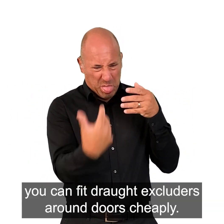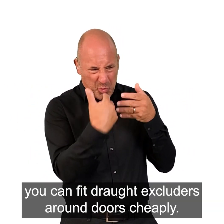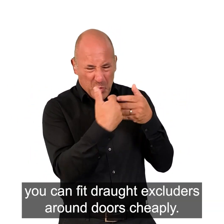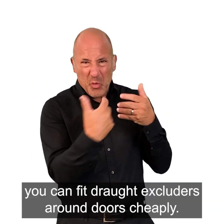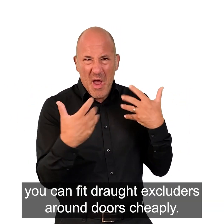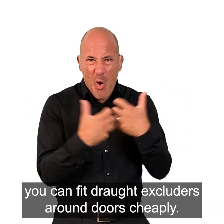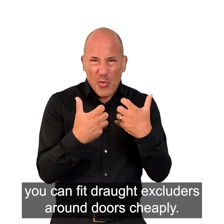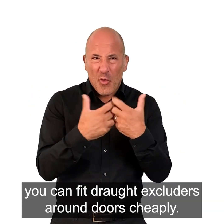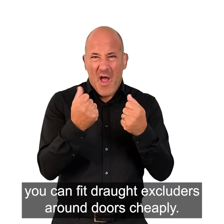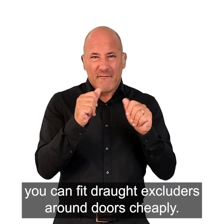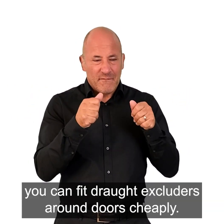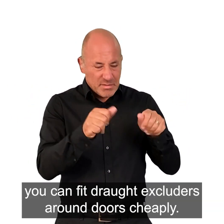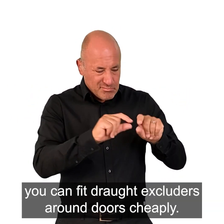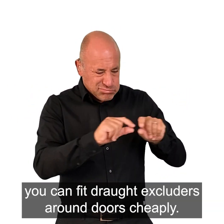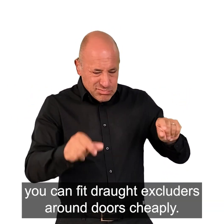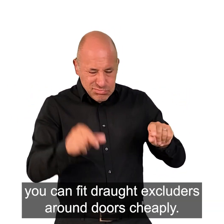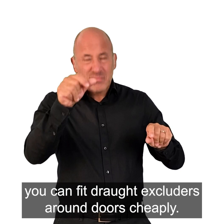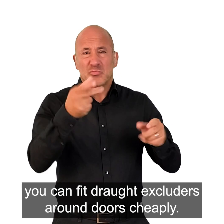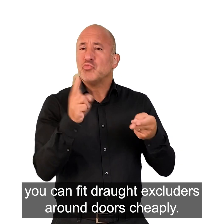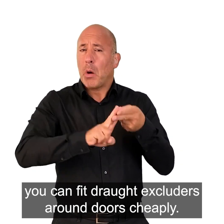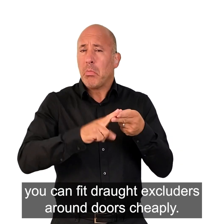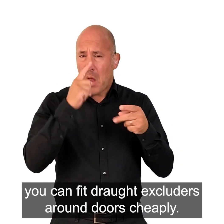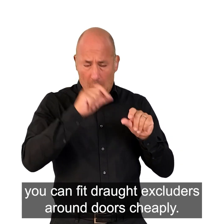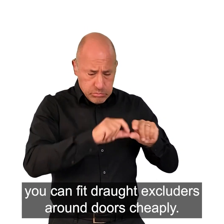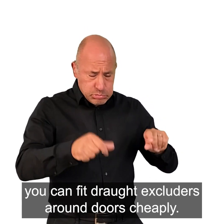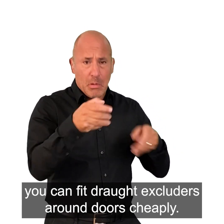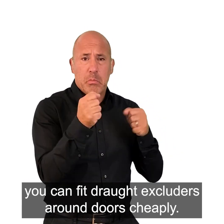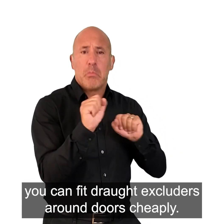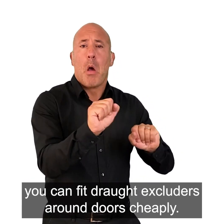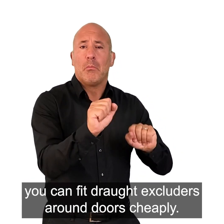You can fit draft excluders around doors cheaply.